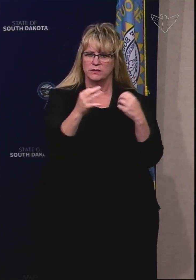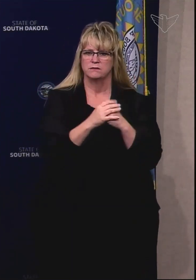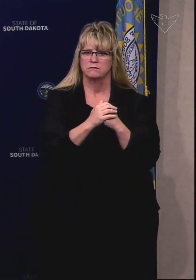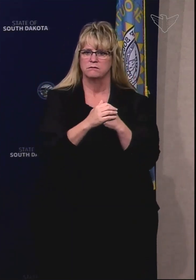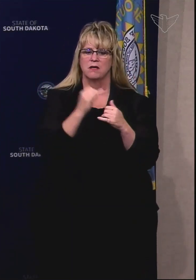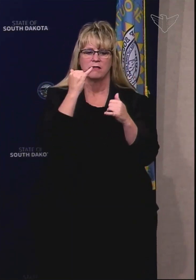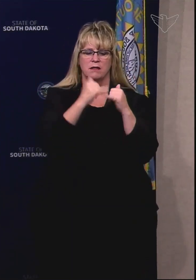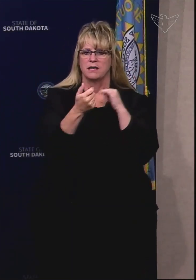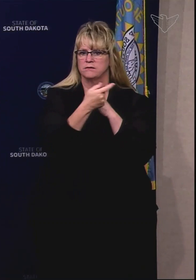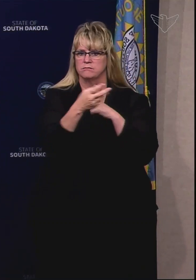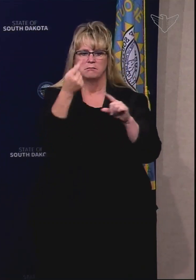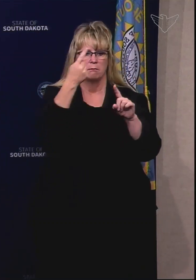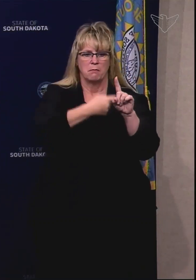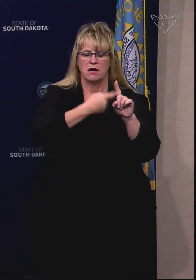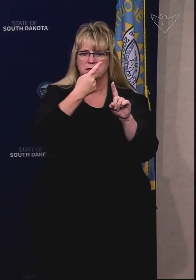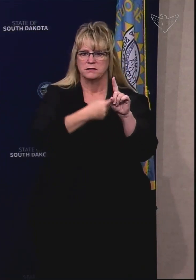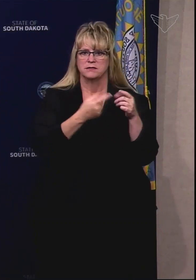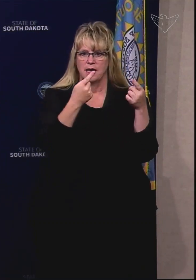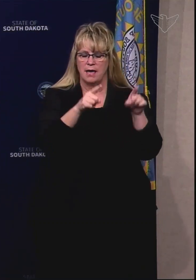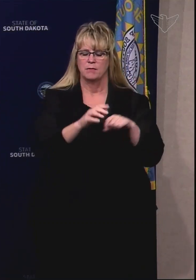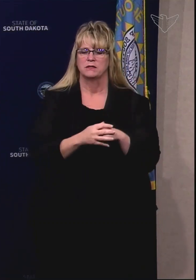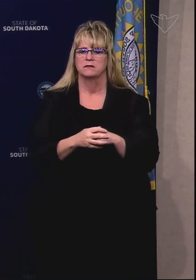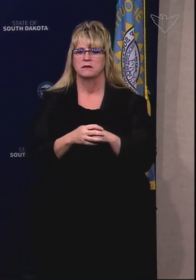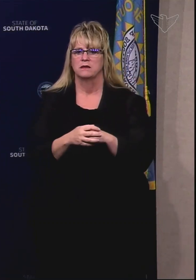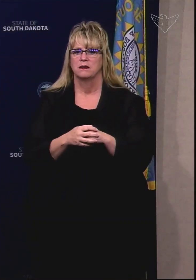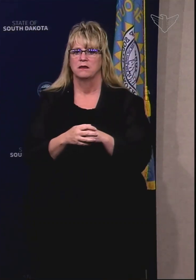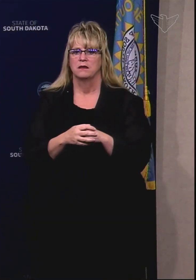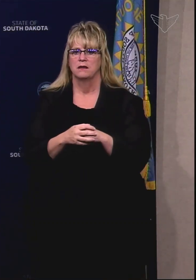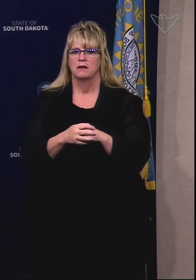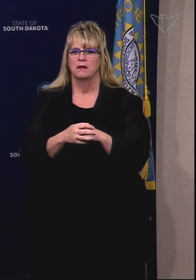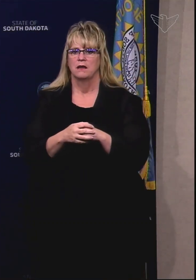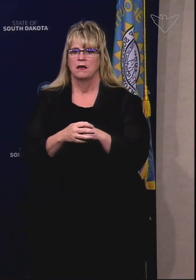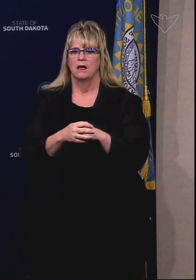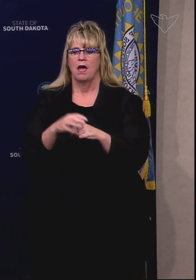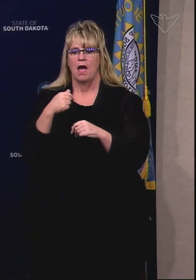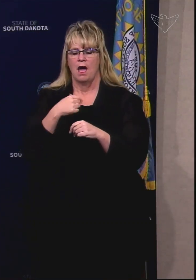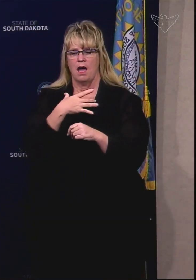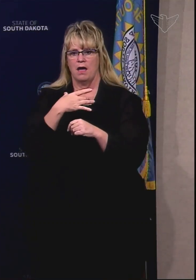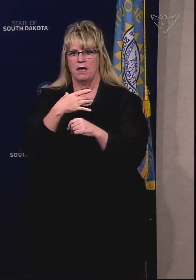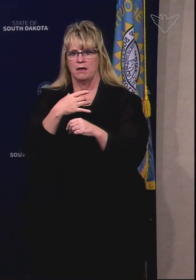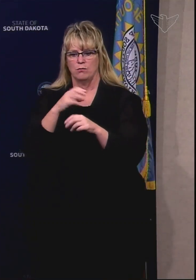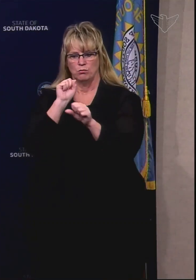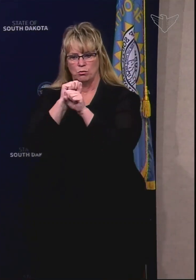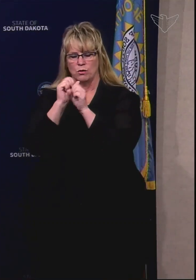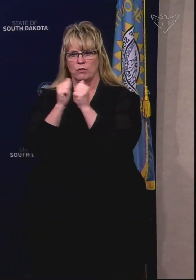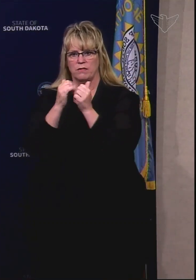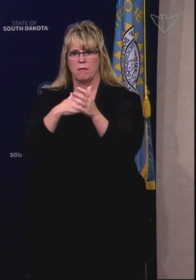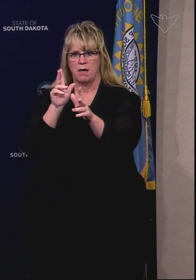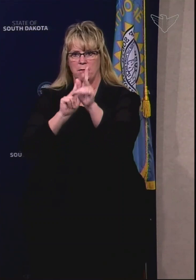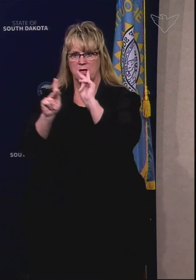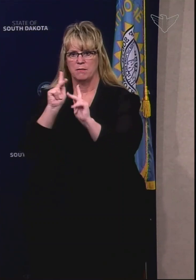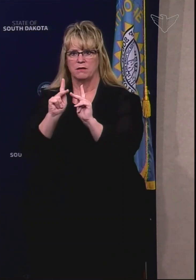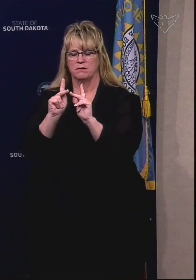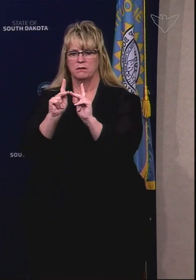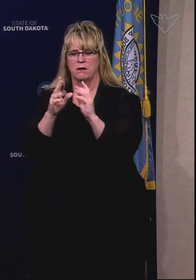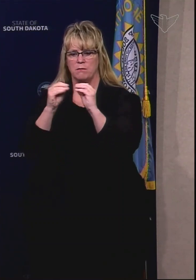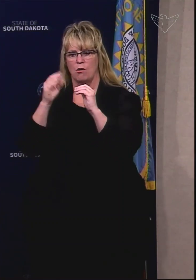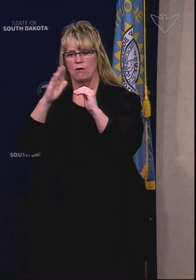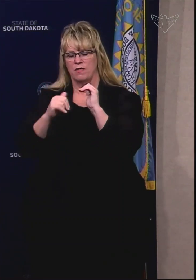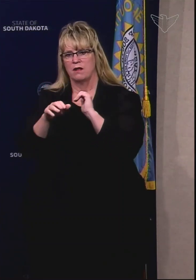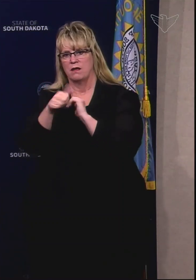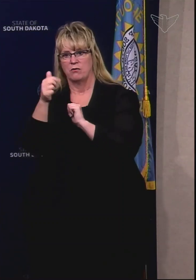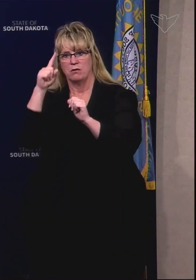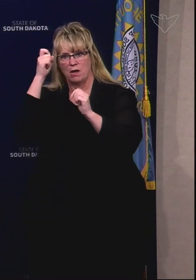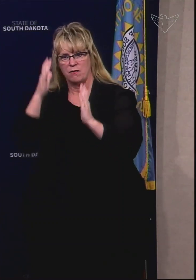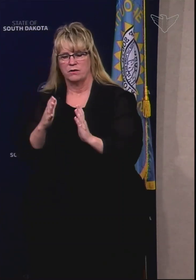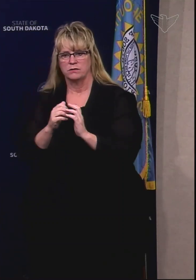have done so. There's no governor in America who is more willing to work with her people than I am, to work to find solutions